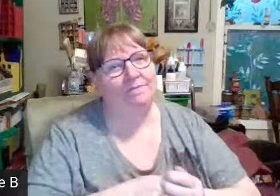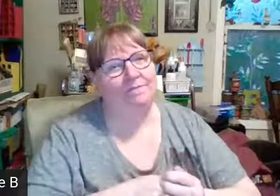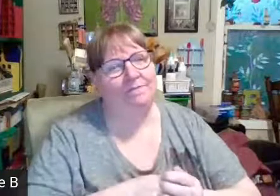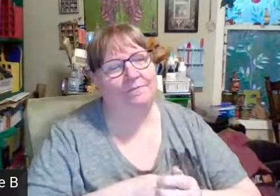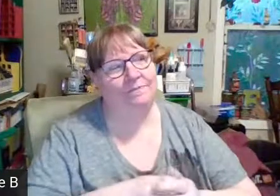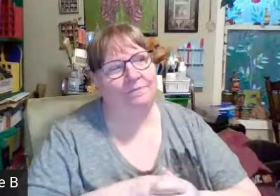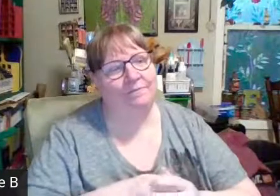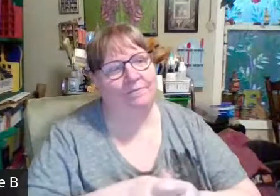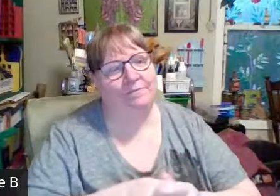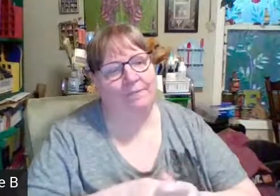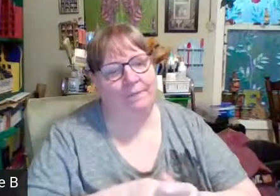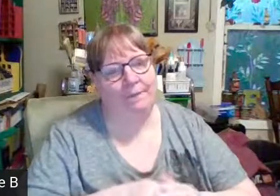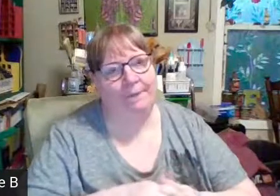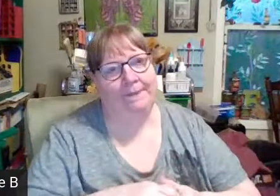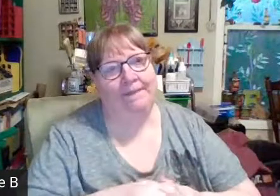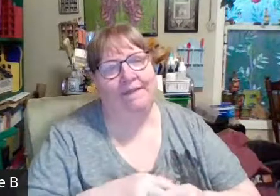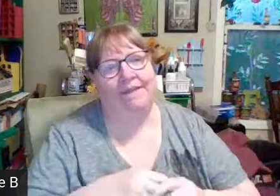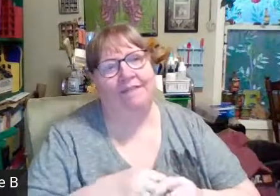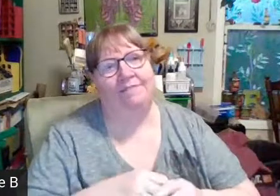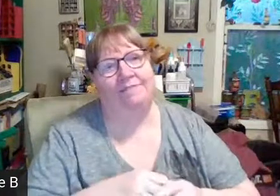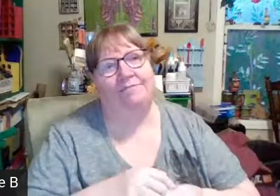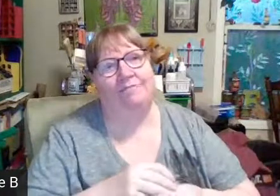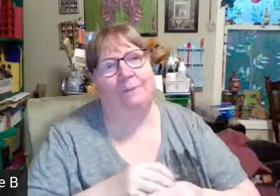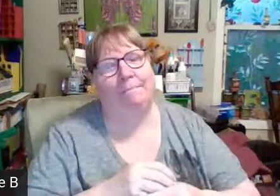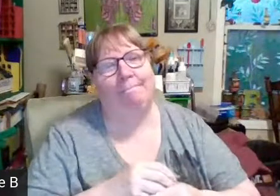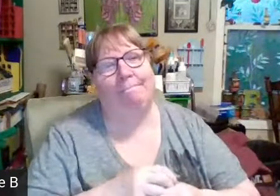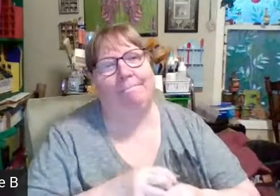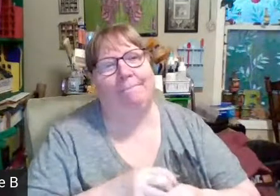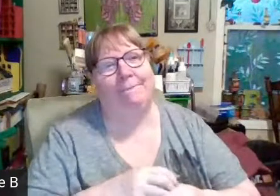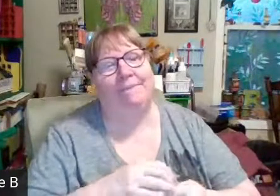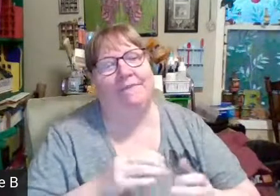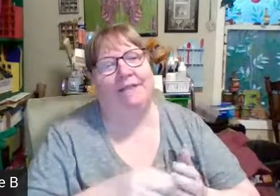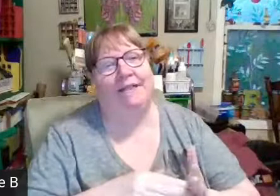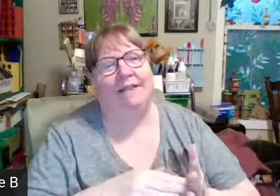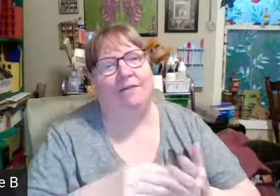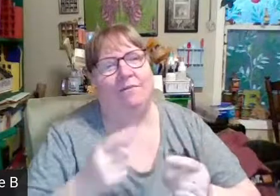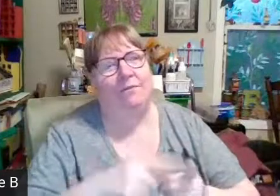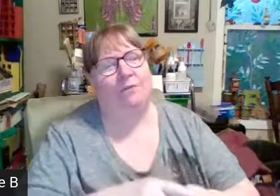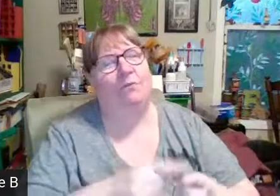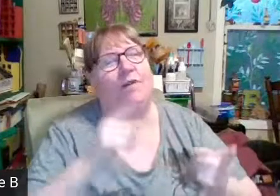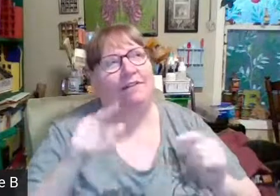The reason we've went from smile to wish is because we want people to know that these are